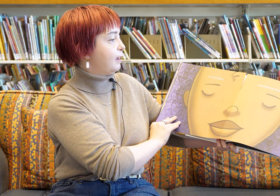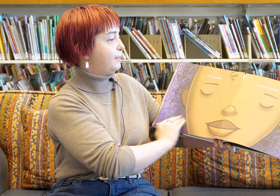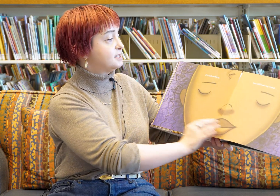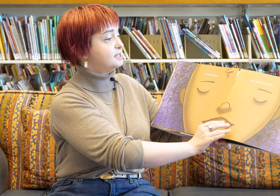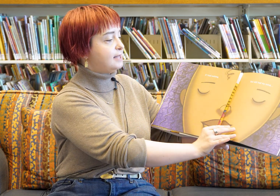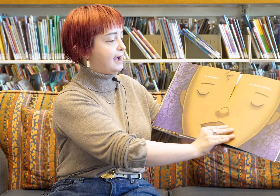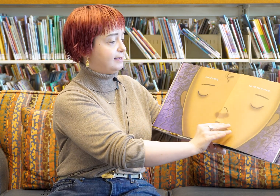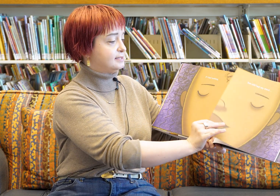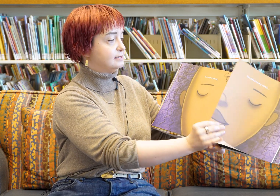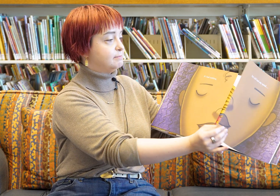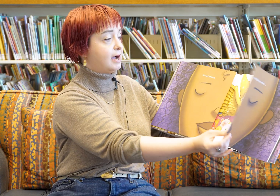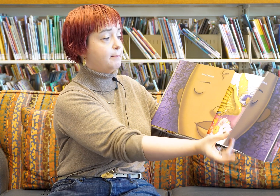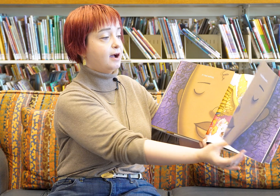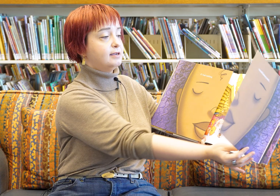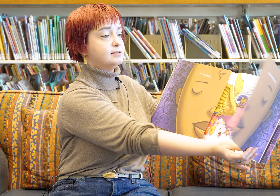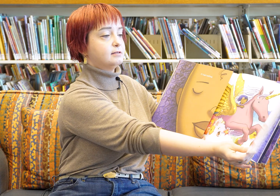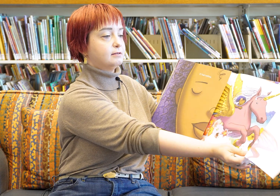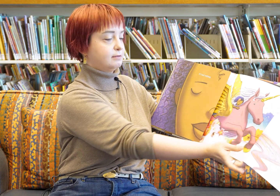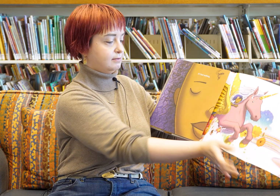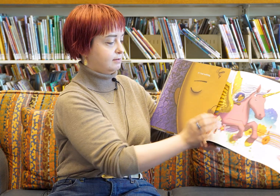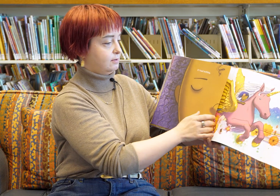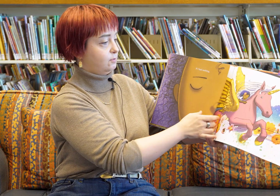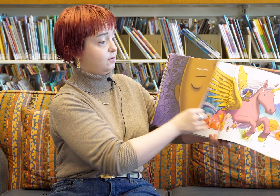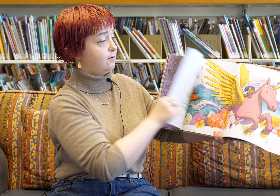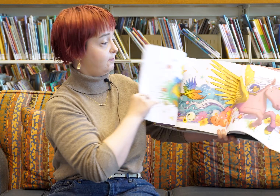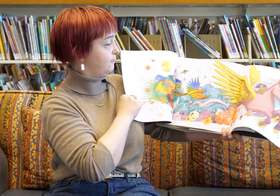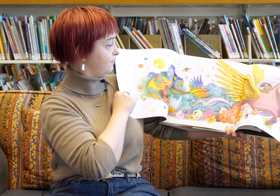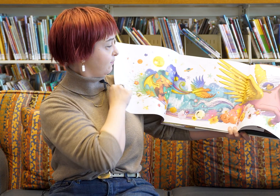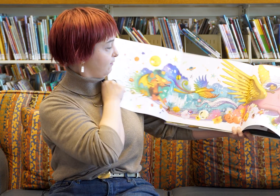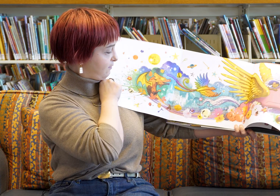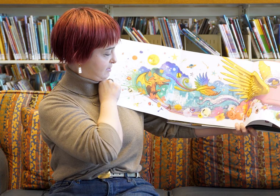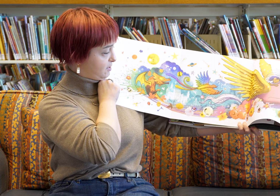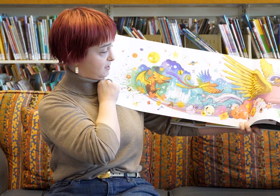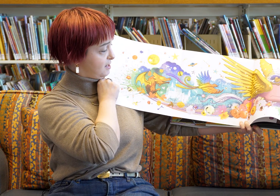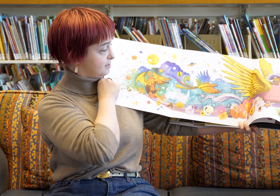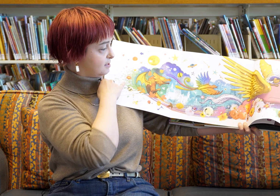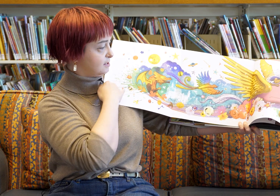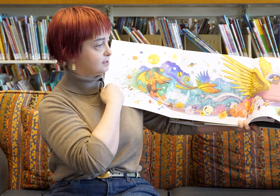but still had my mind. Whoa, look at this.